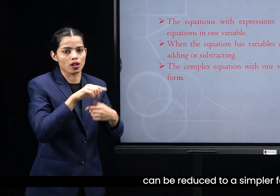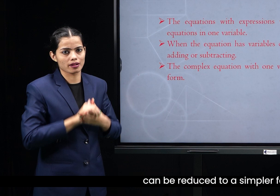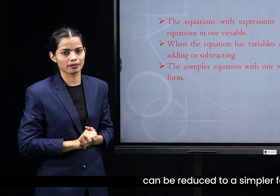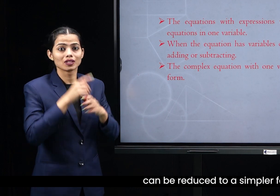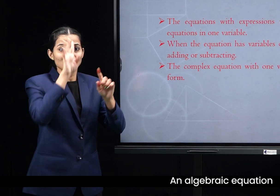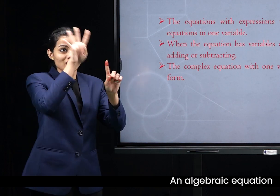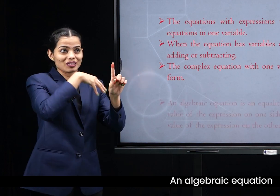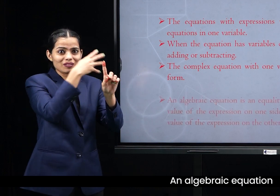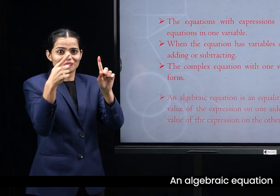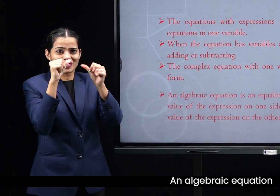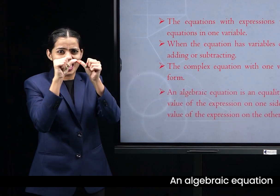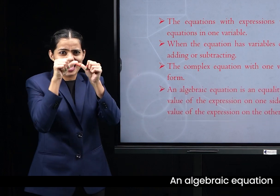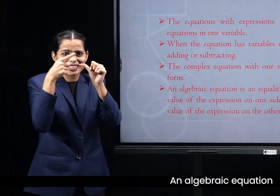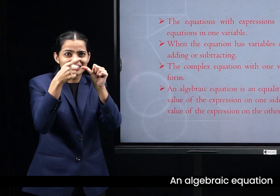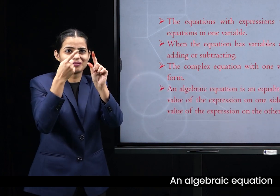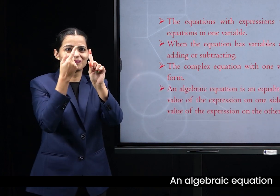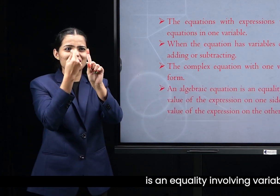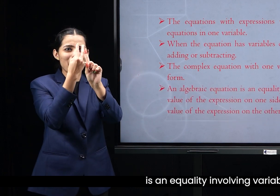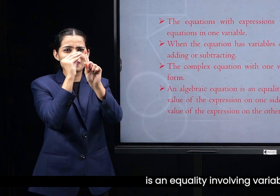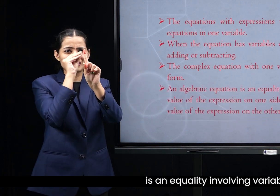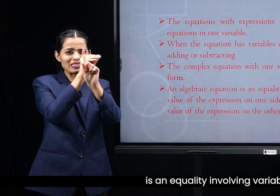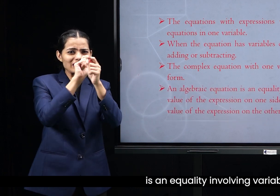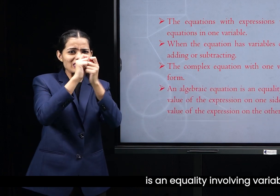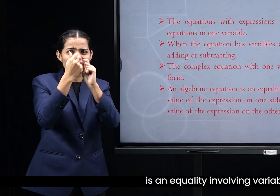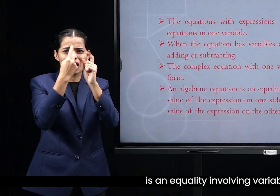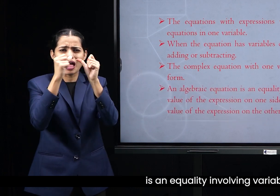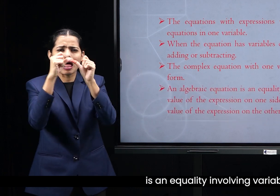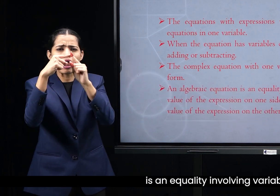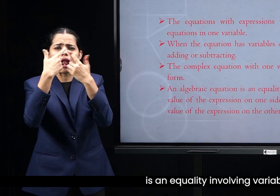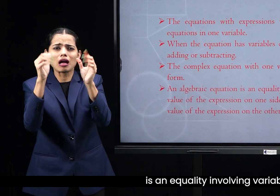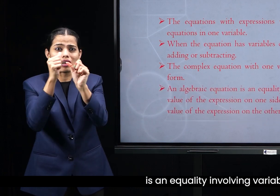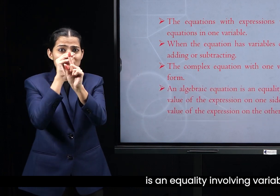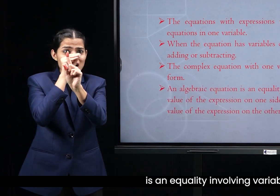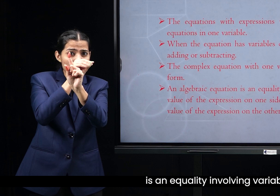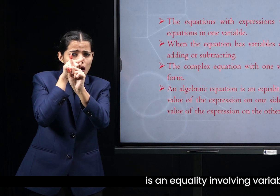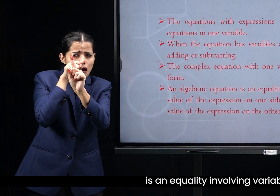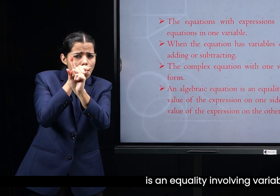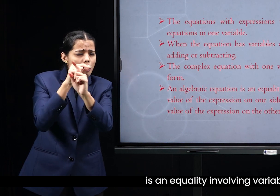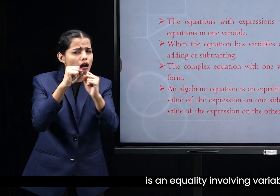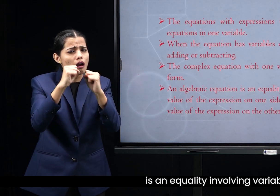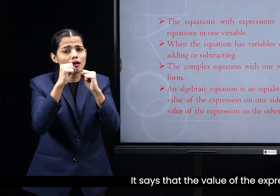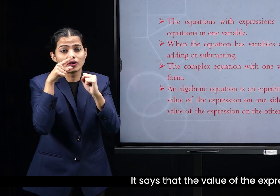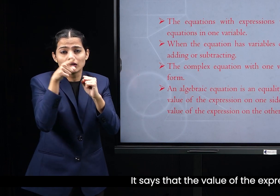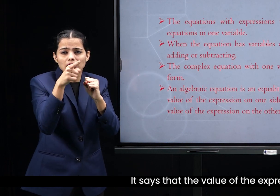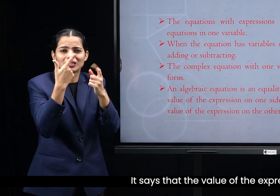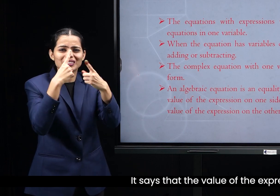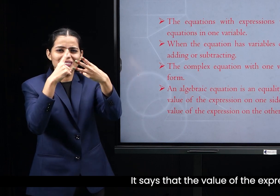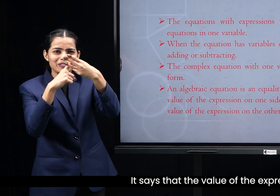An algebraic equation is an equality involving variables. In it says that the